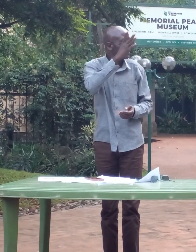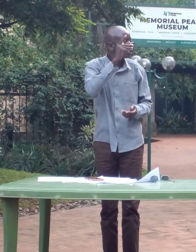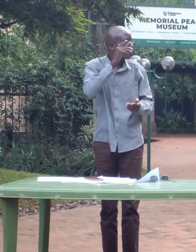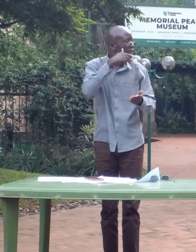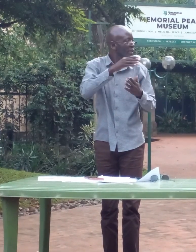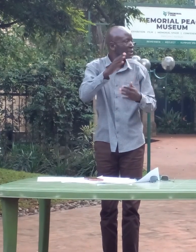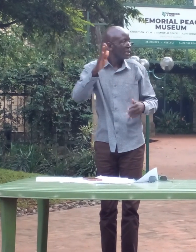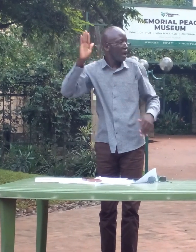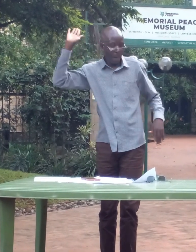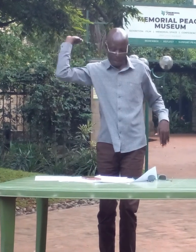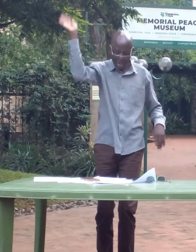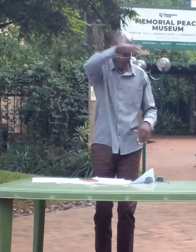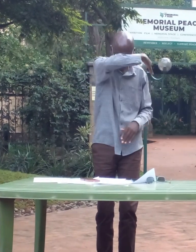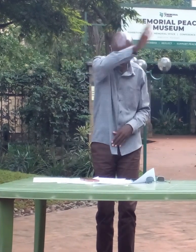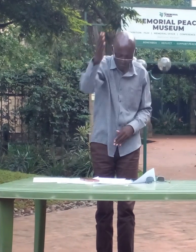and badminton.